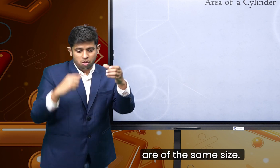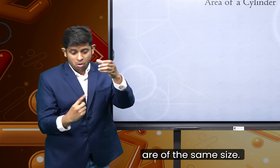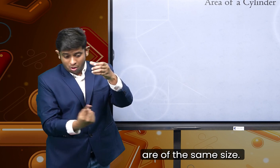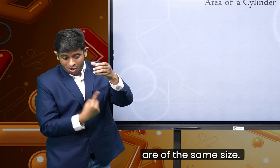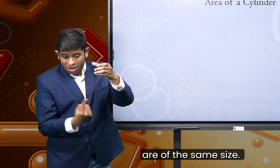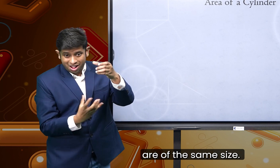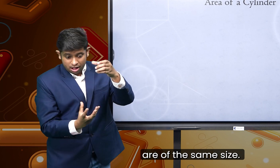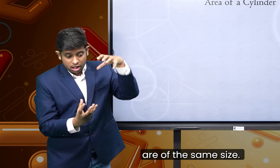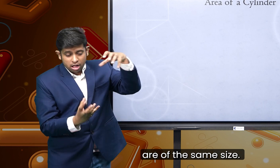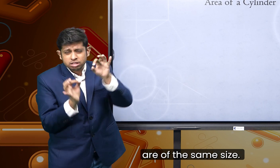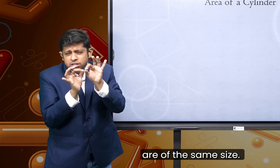size.